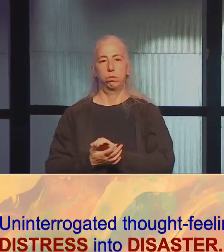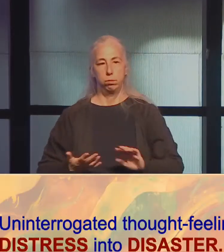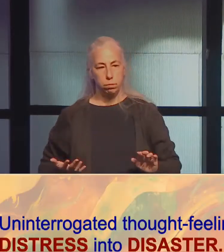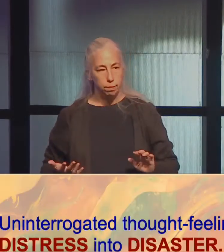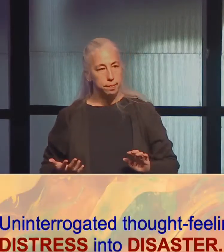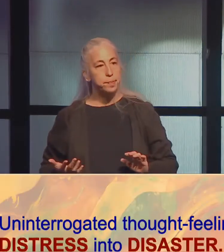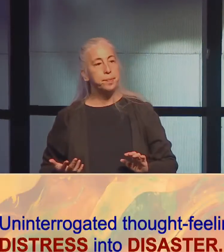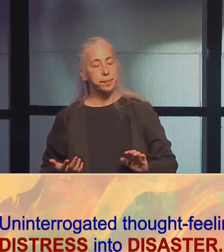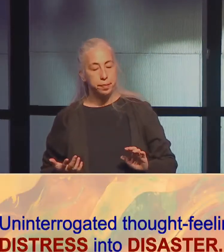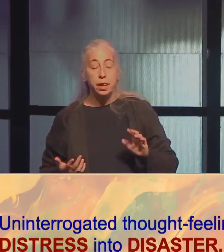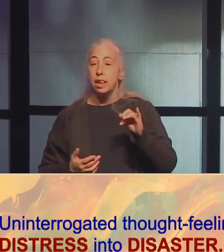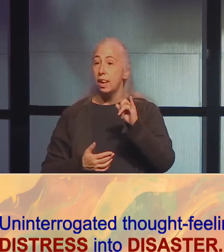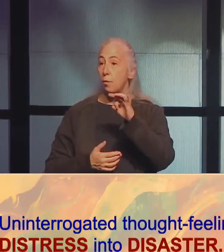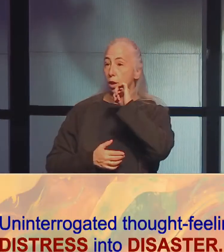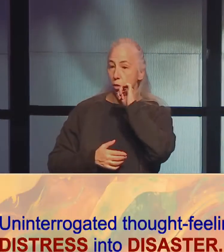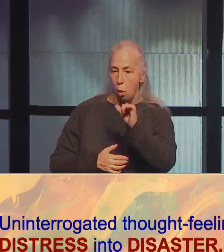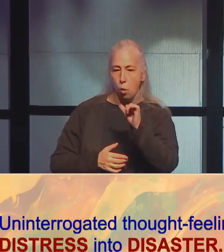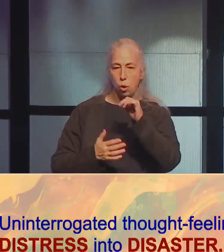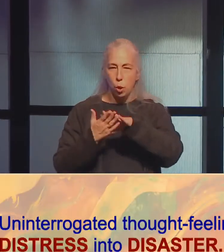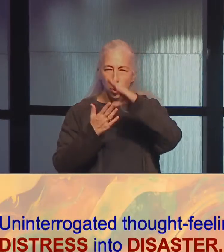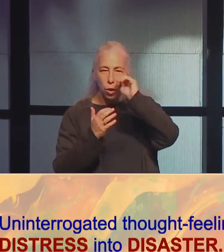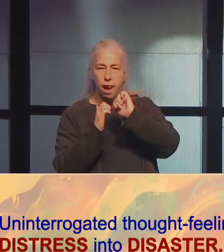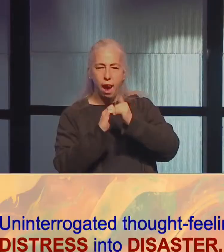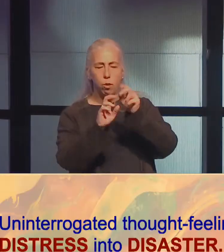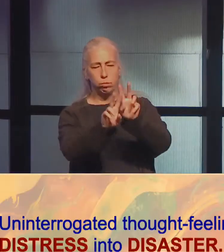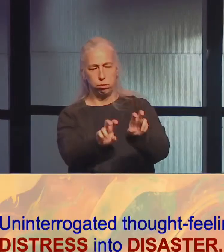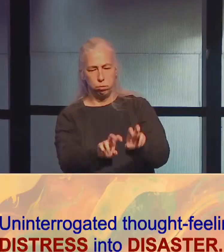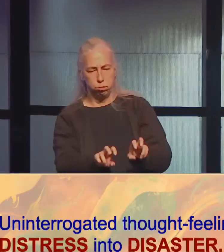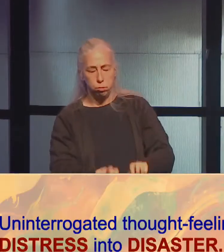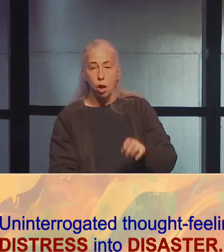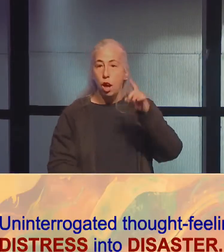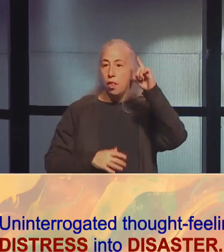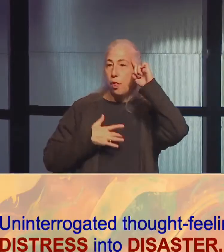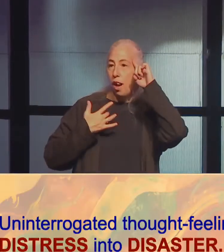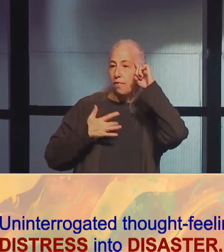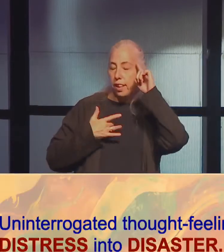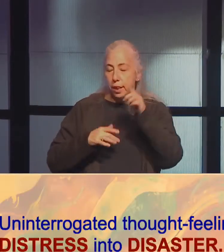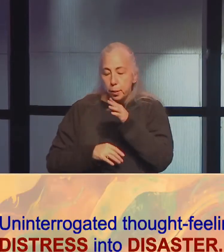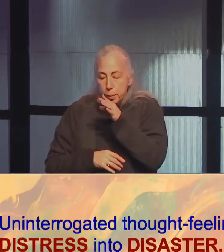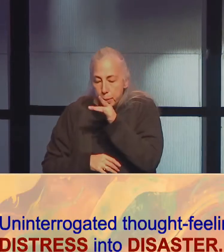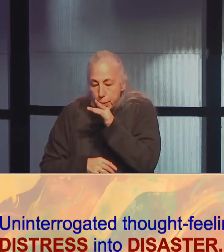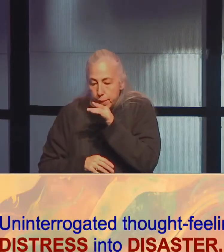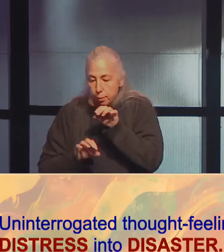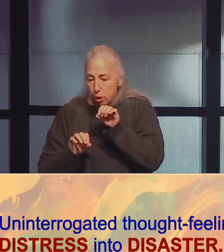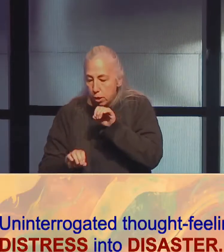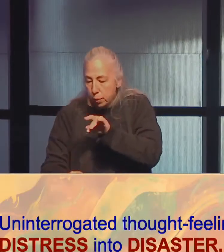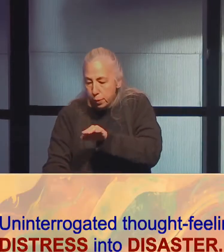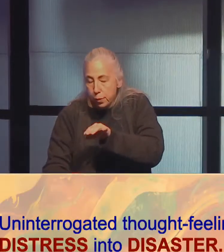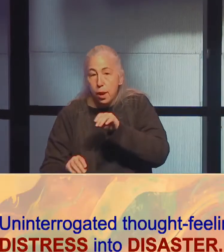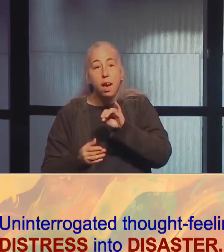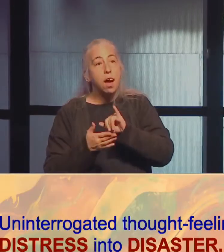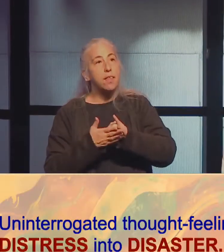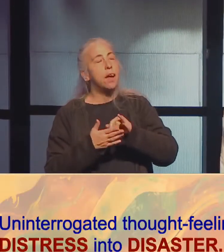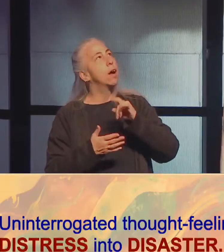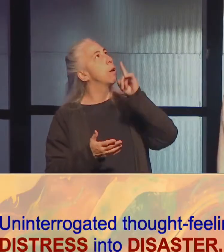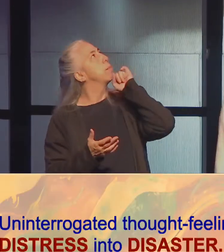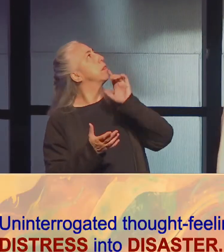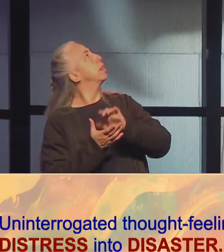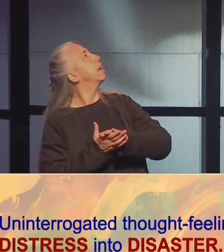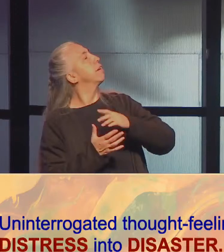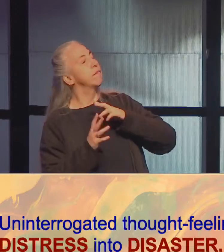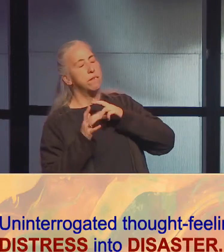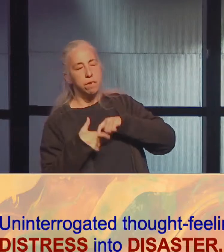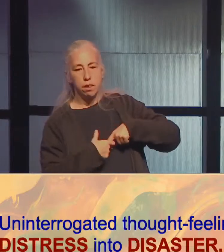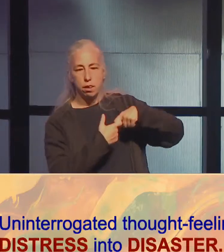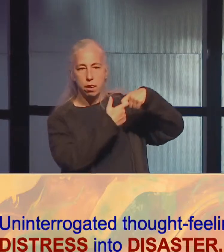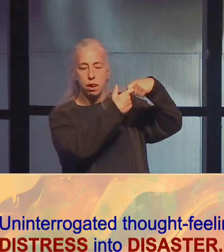If we don't learn to interrogate them, a thought feeling whispers, and it's a voice that is so believable. You want to know why that voice